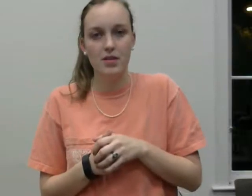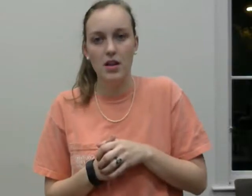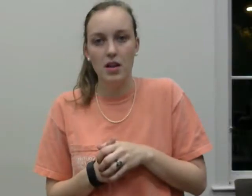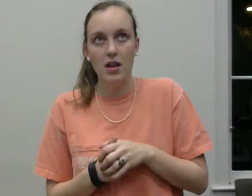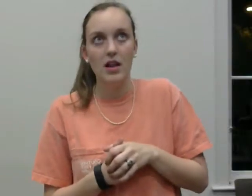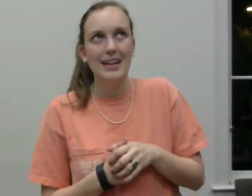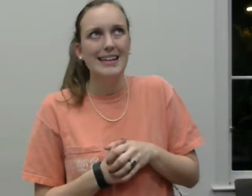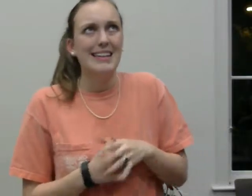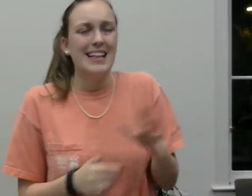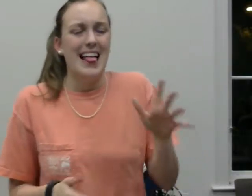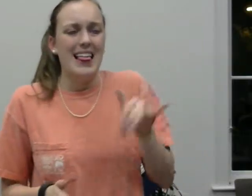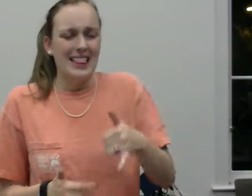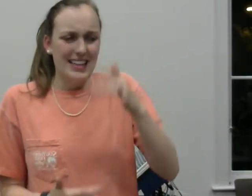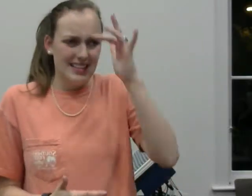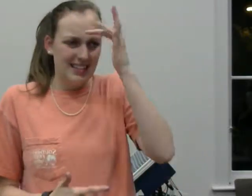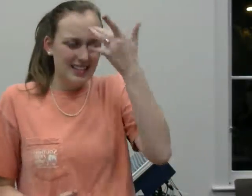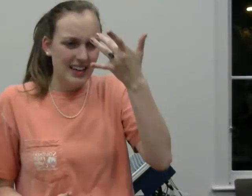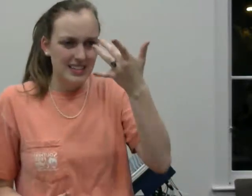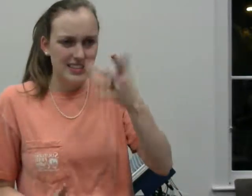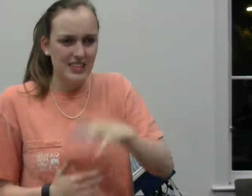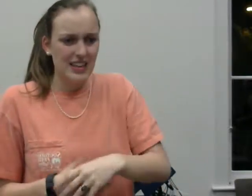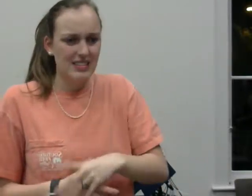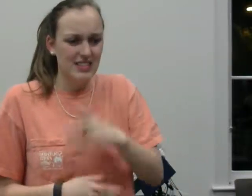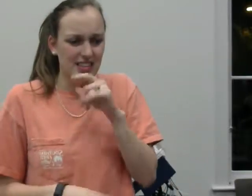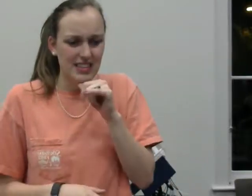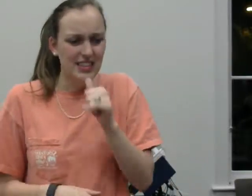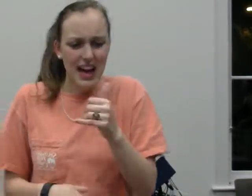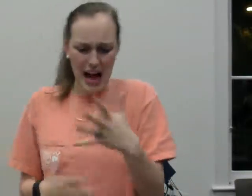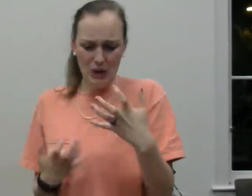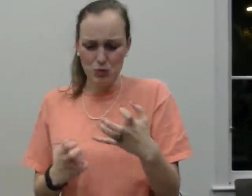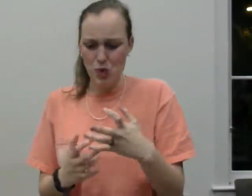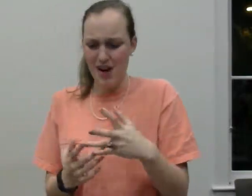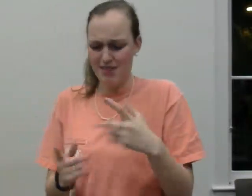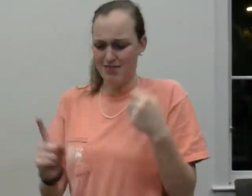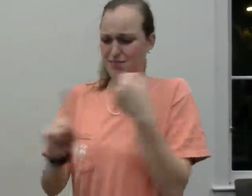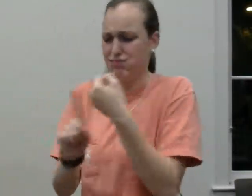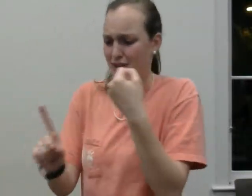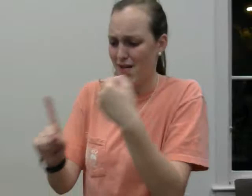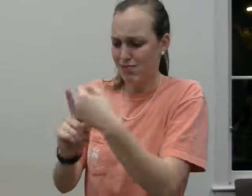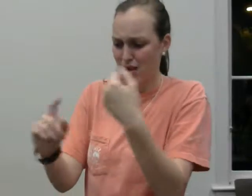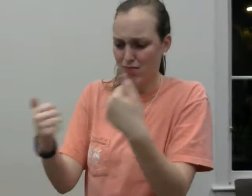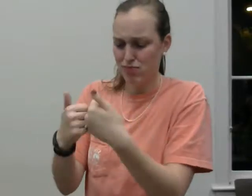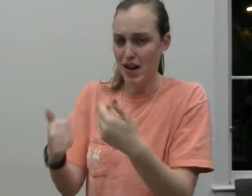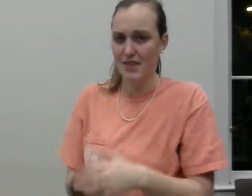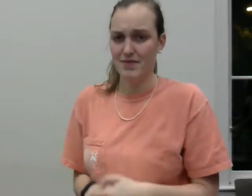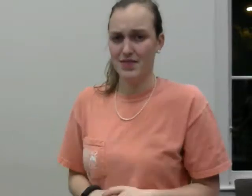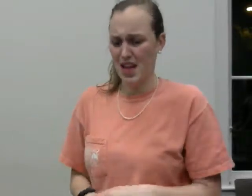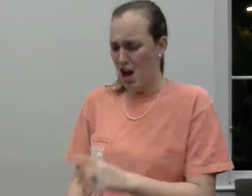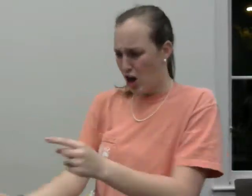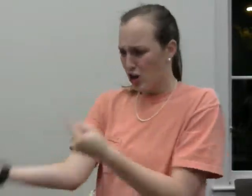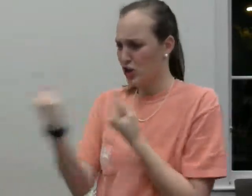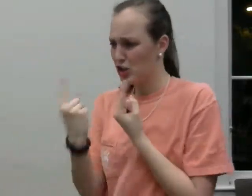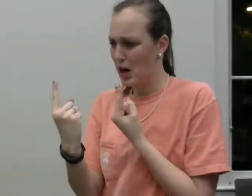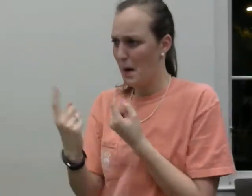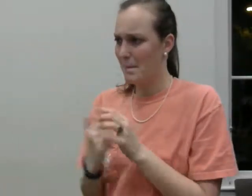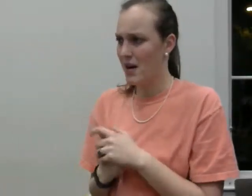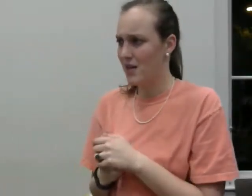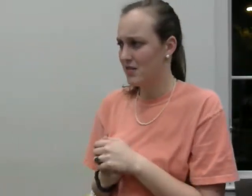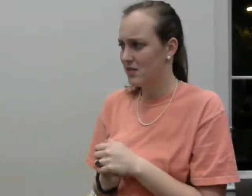tired of being attacked, and their enemies were running away. They thought, come up and face us. We want to fight you. The Americans were like, we face you straight up. You will cream